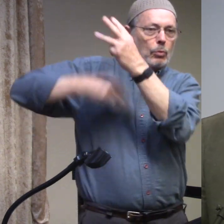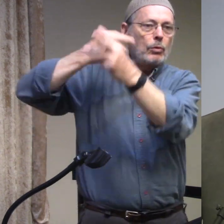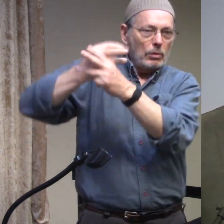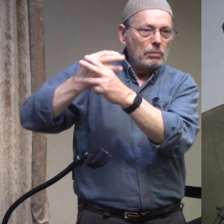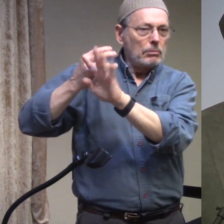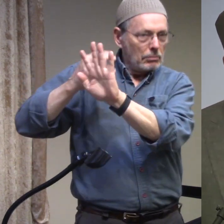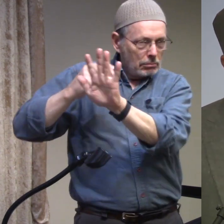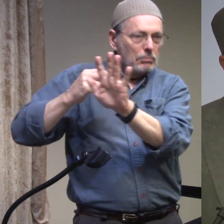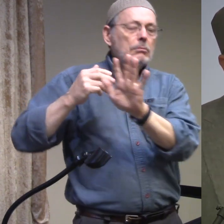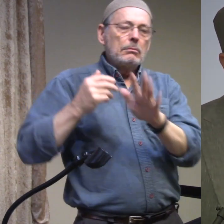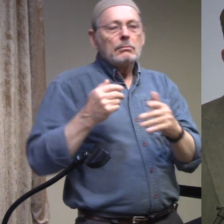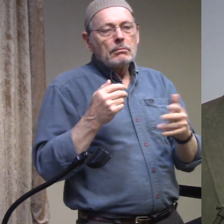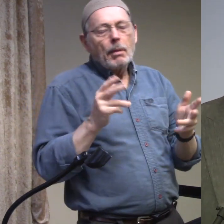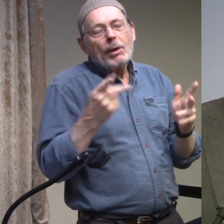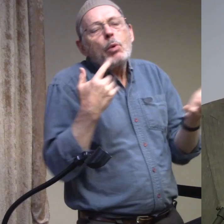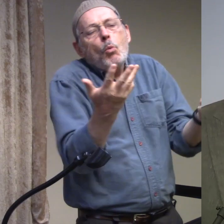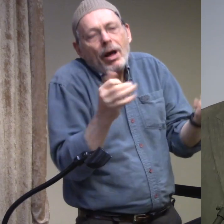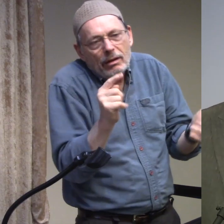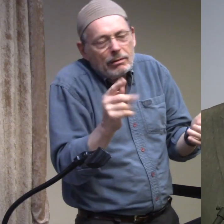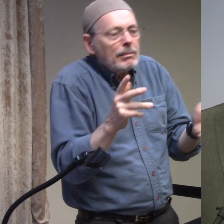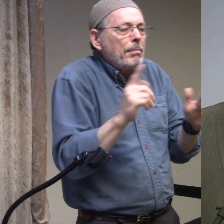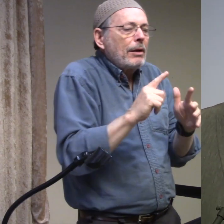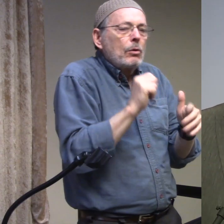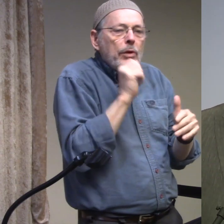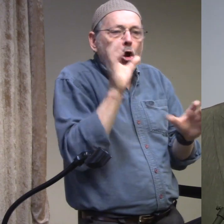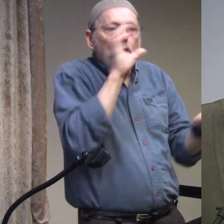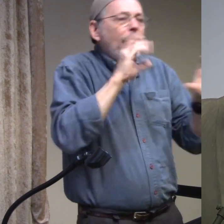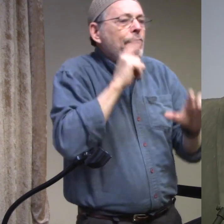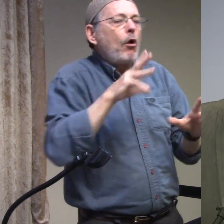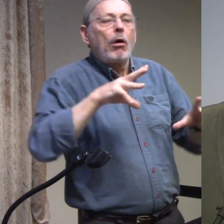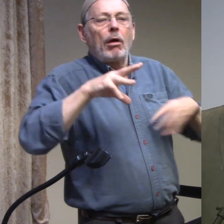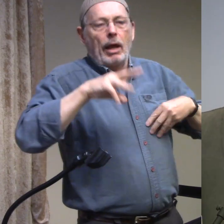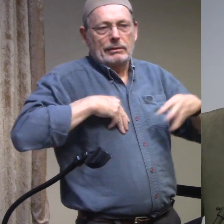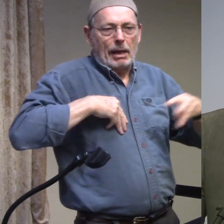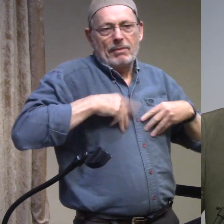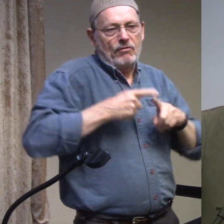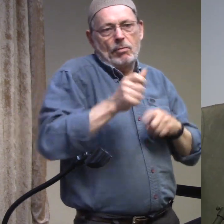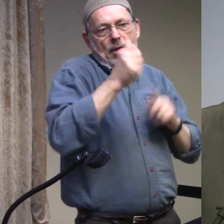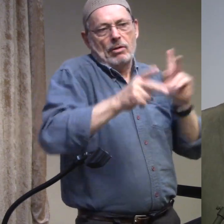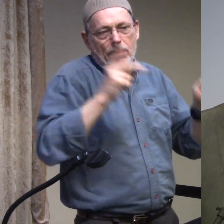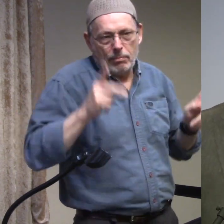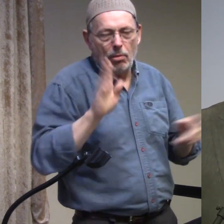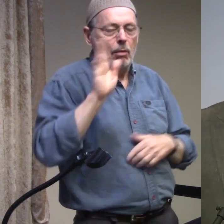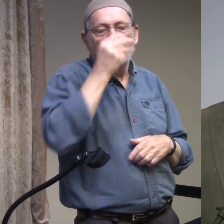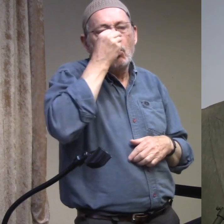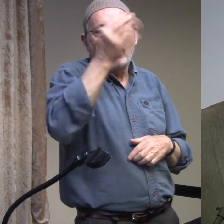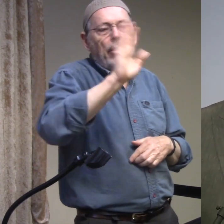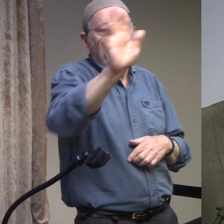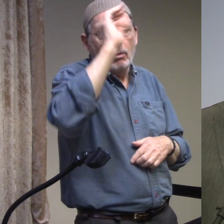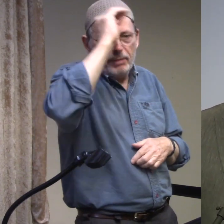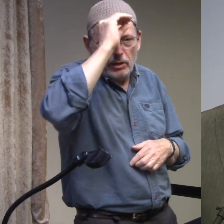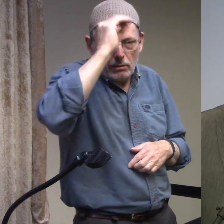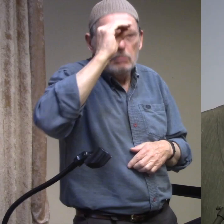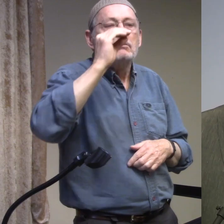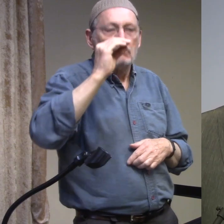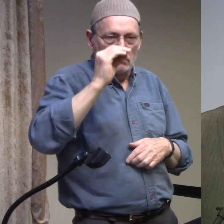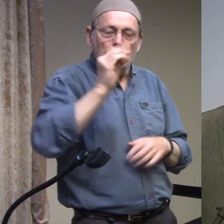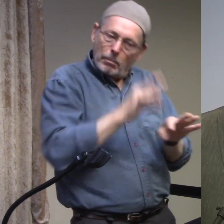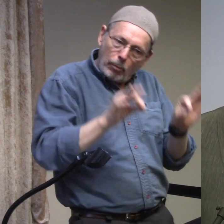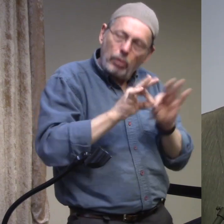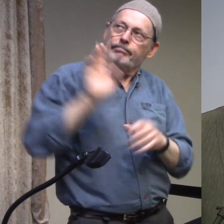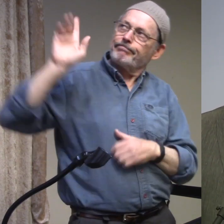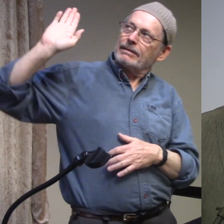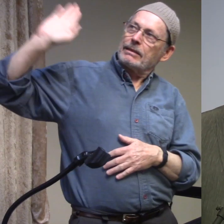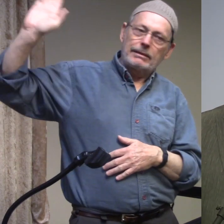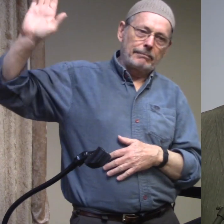this life, in this world. But we don't seek the acceptance of everyone and the opinion of everyone. We seek the acceptance from Allah.